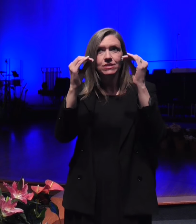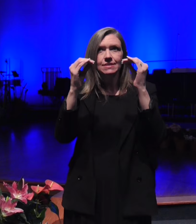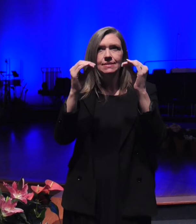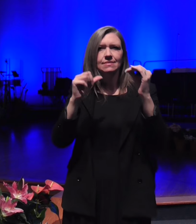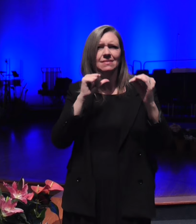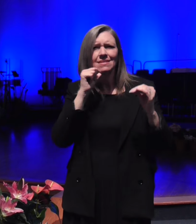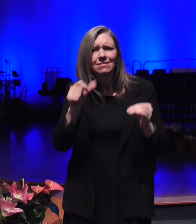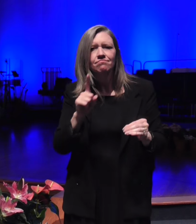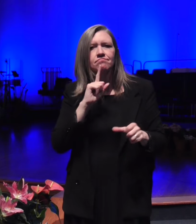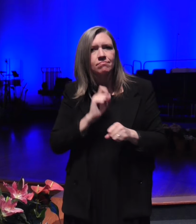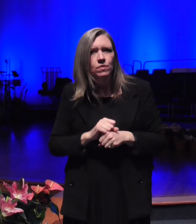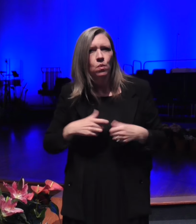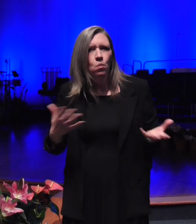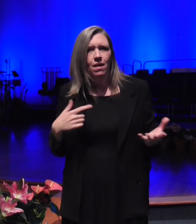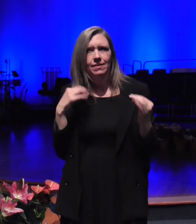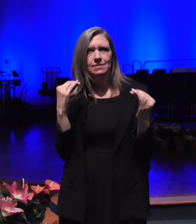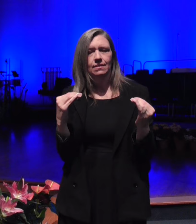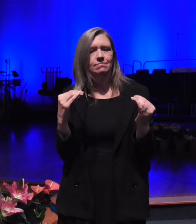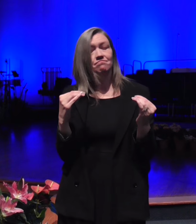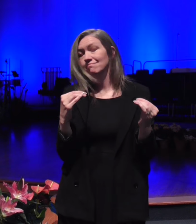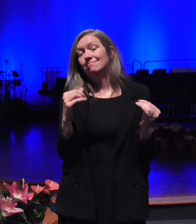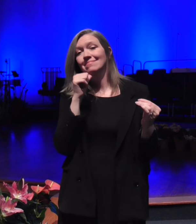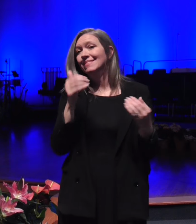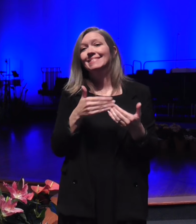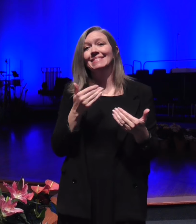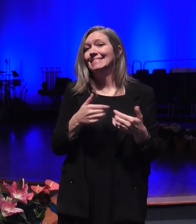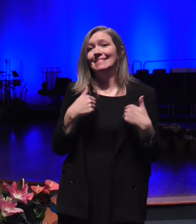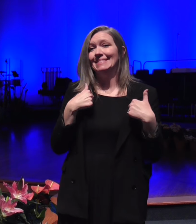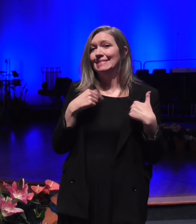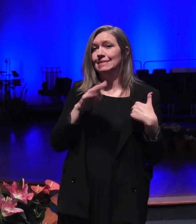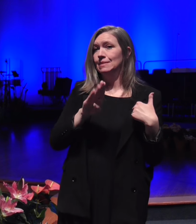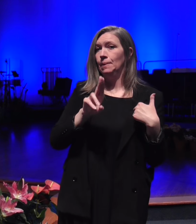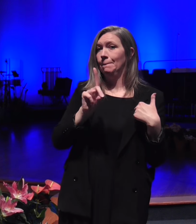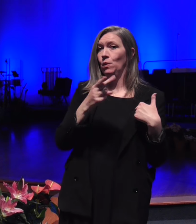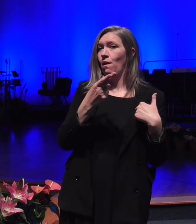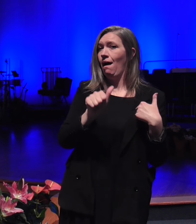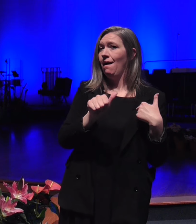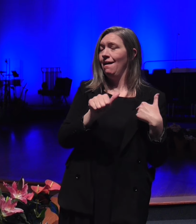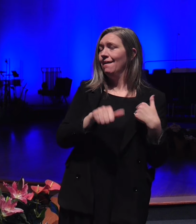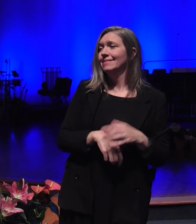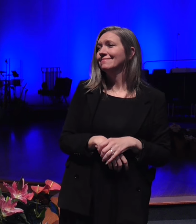all? It ain't easy being Buddha.